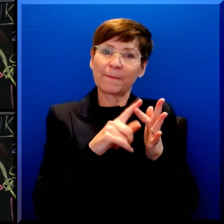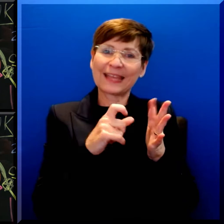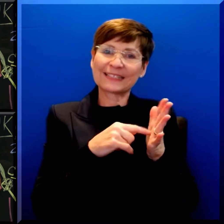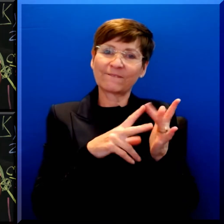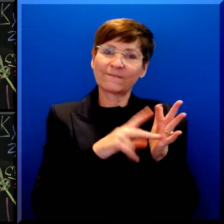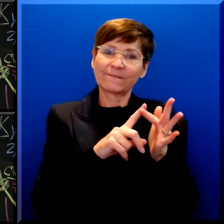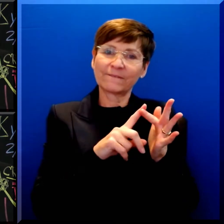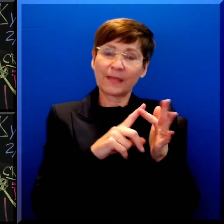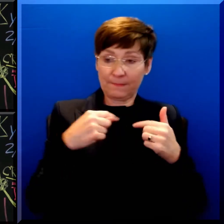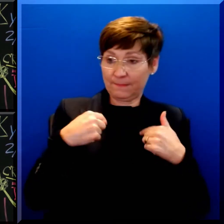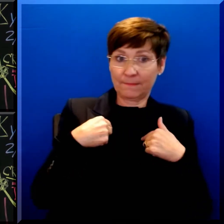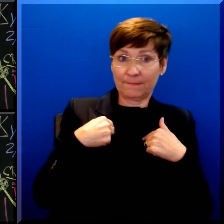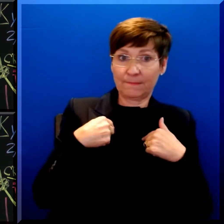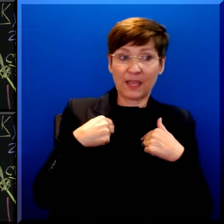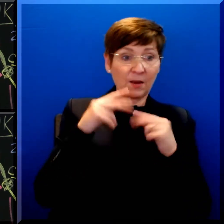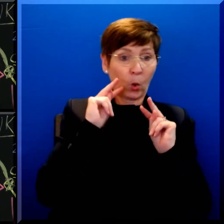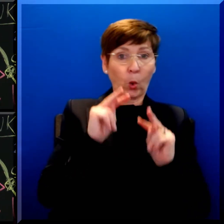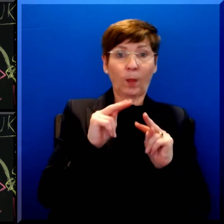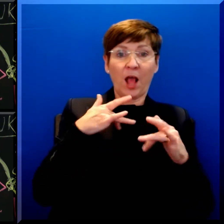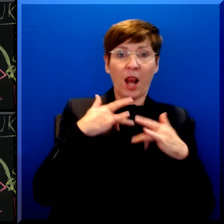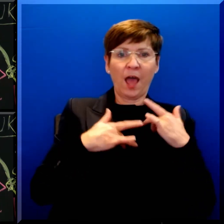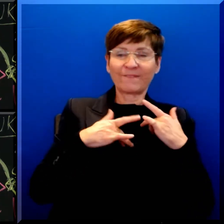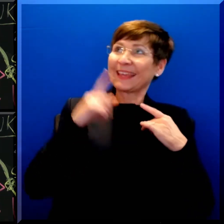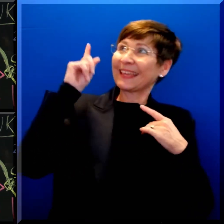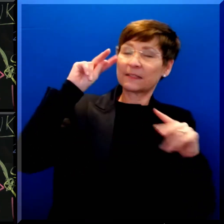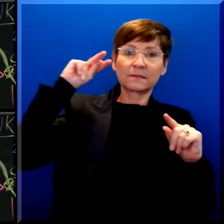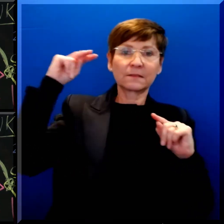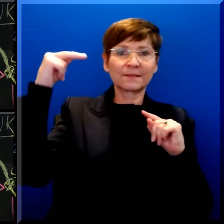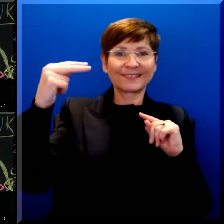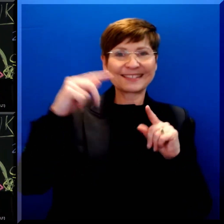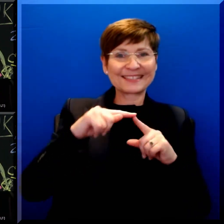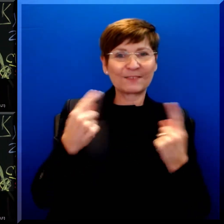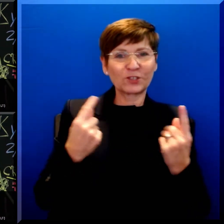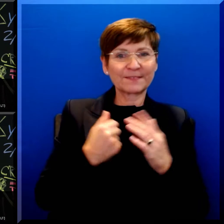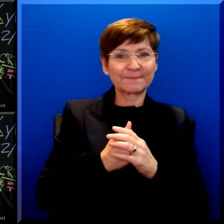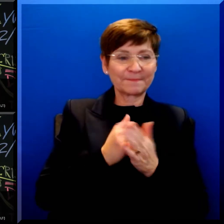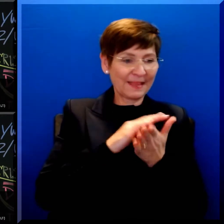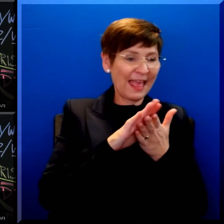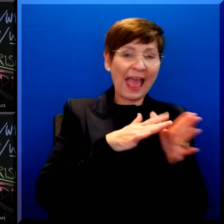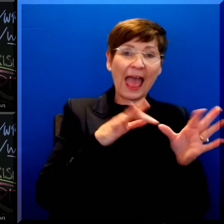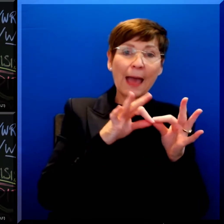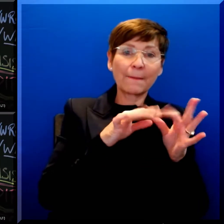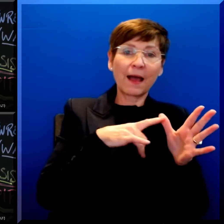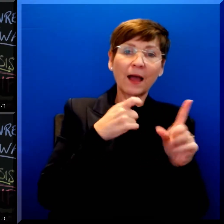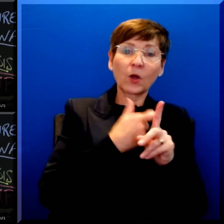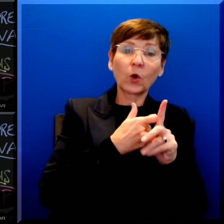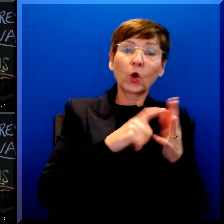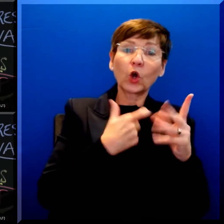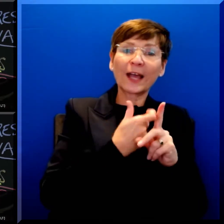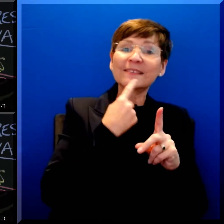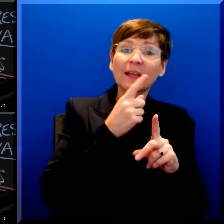look at life from his vantage point, not our own. Look what Habakkuk says in verse 1. He says this, I will climb up to my